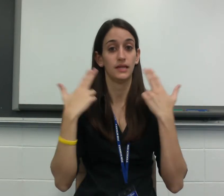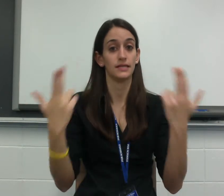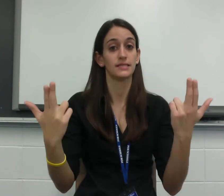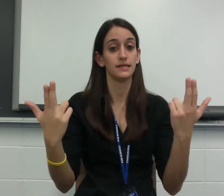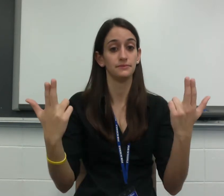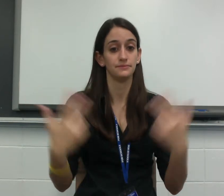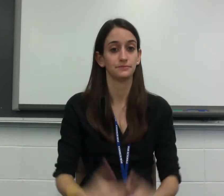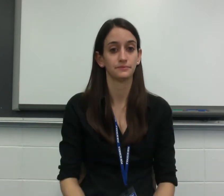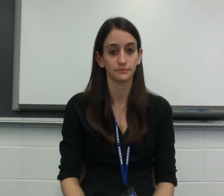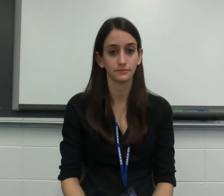Innocent.